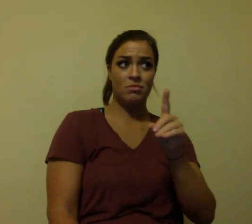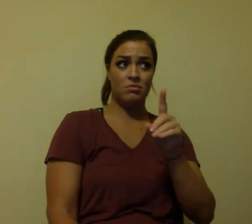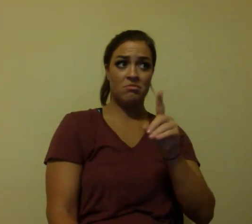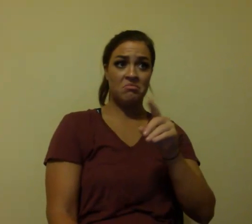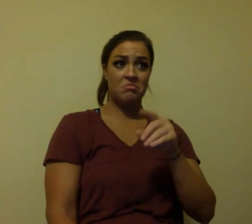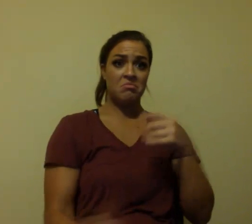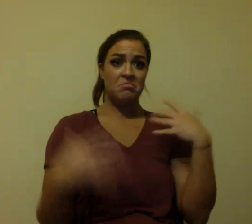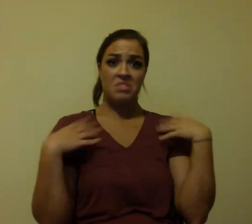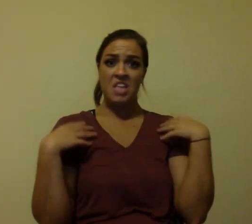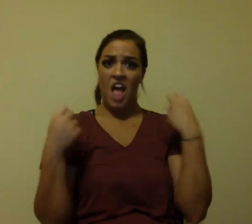problems.